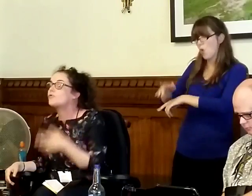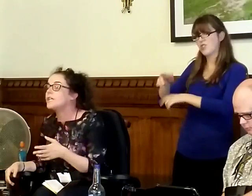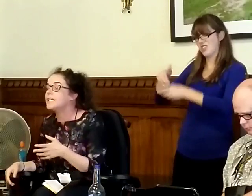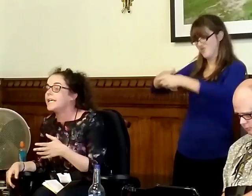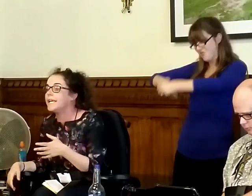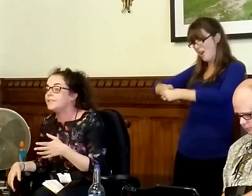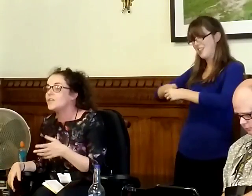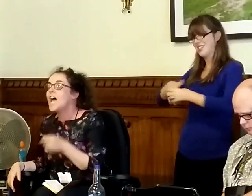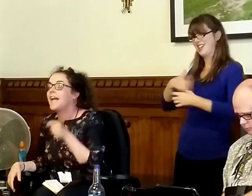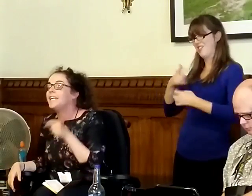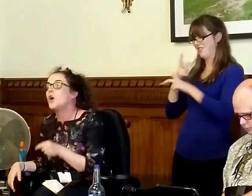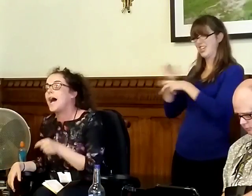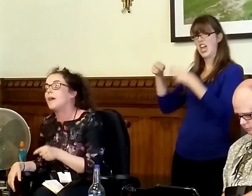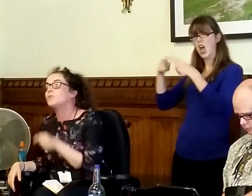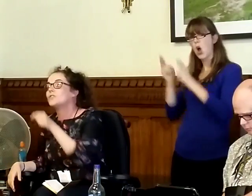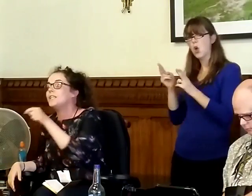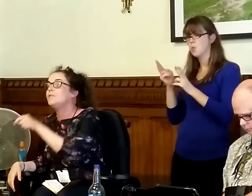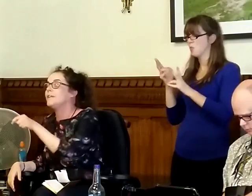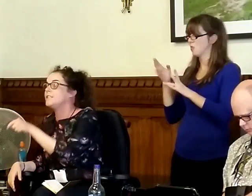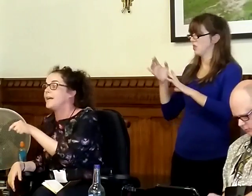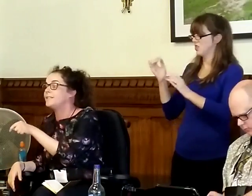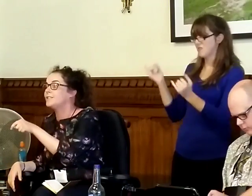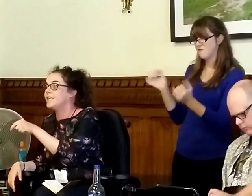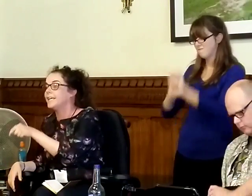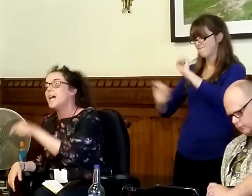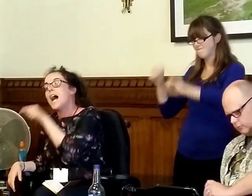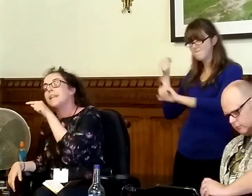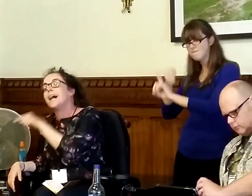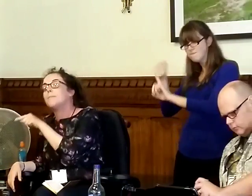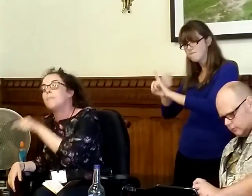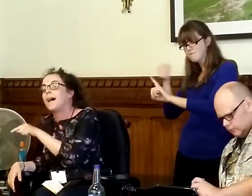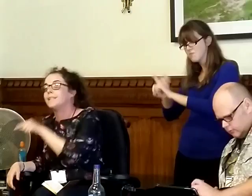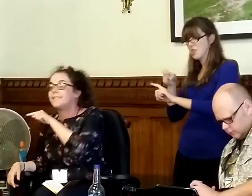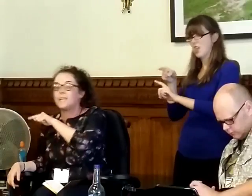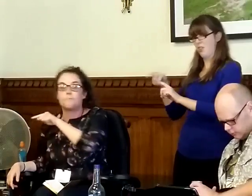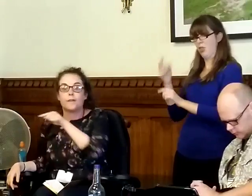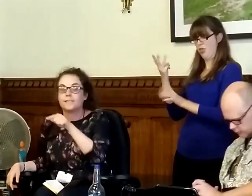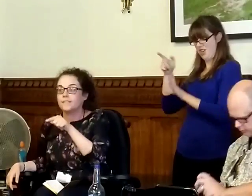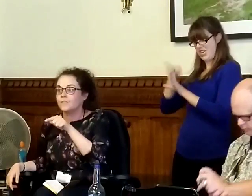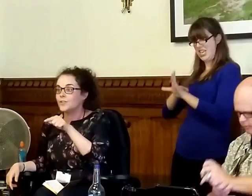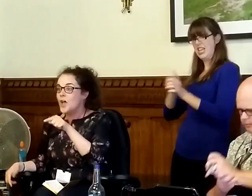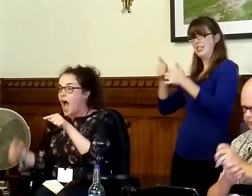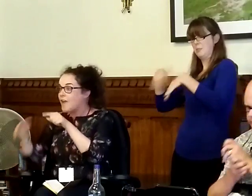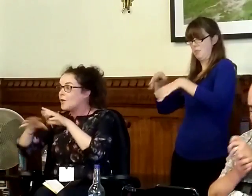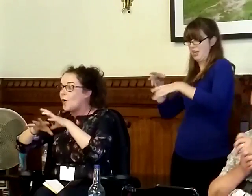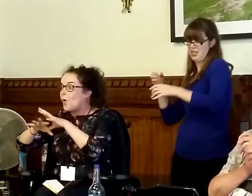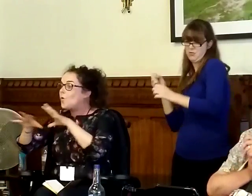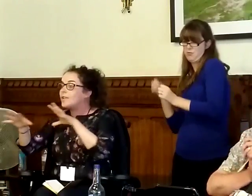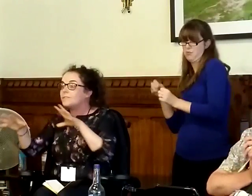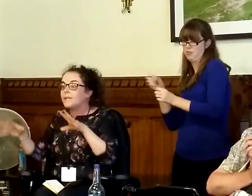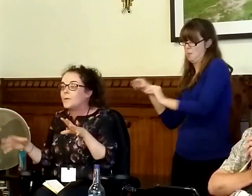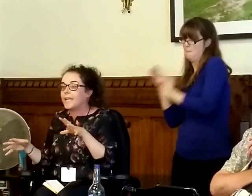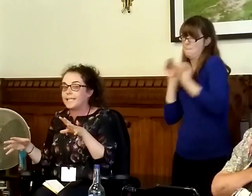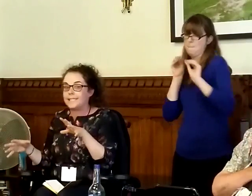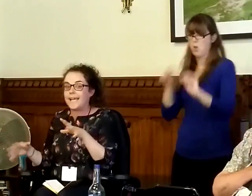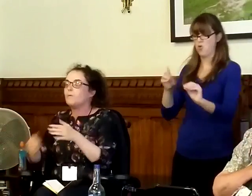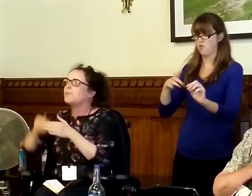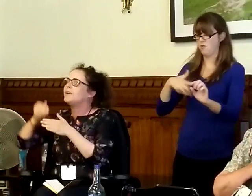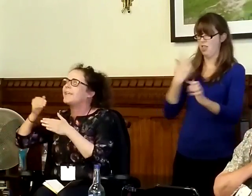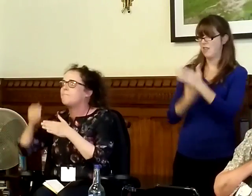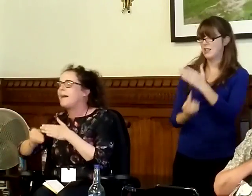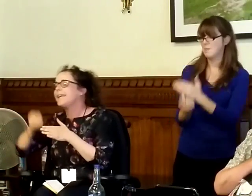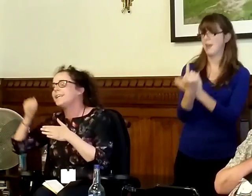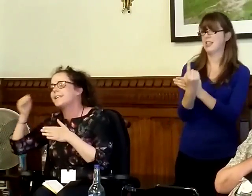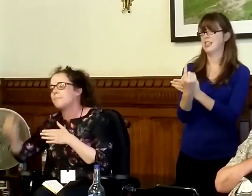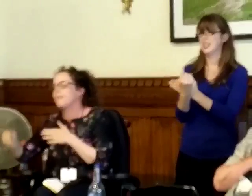and it took him 3 years and he got out to live independently. And that man set the precedent. And all these people here